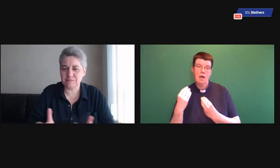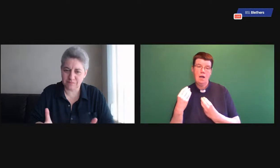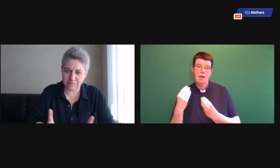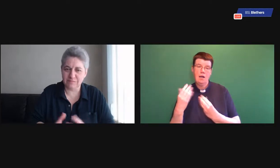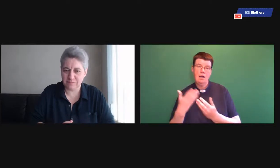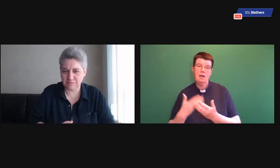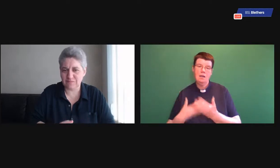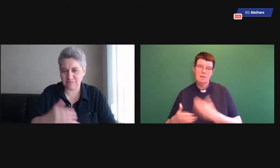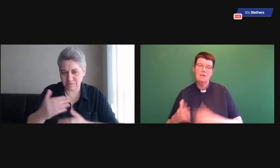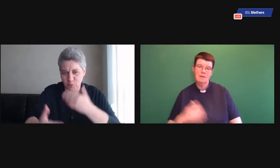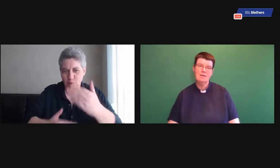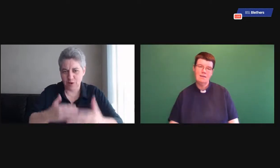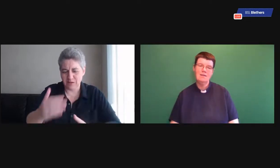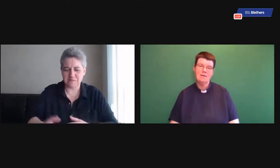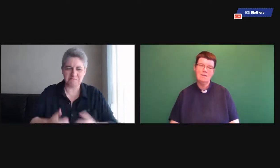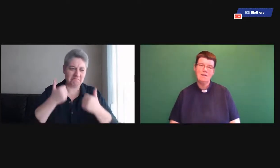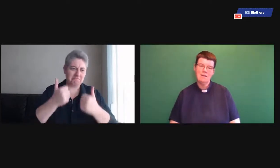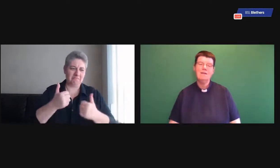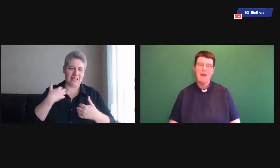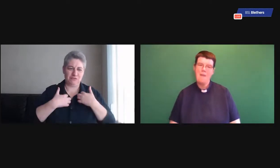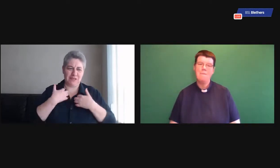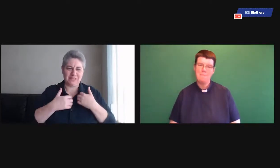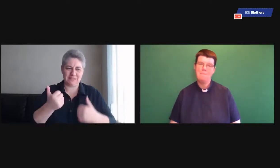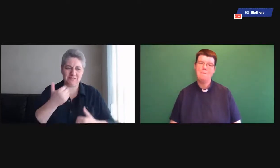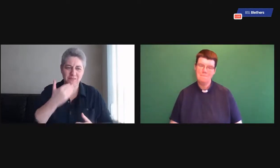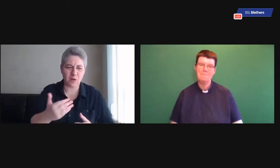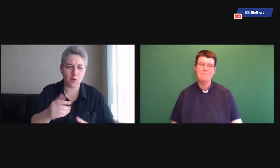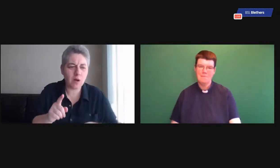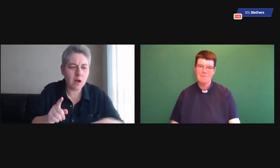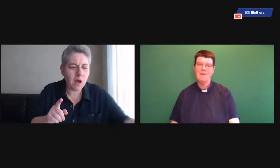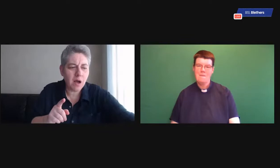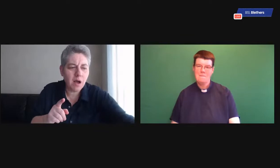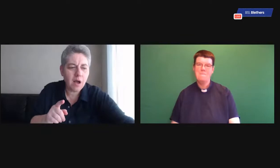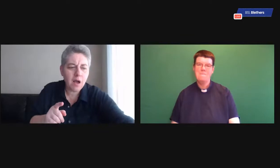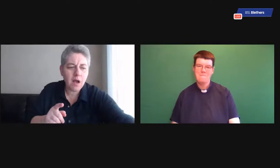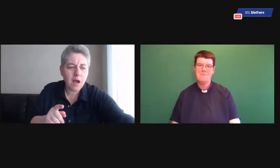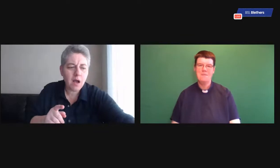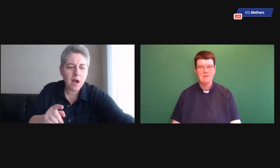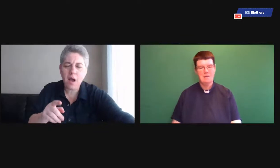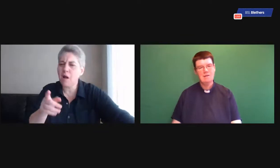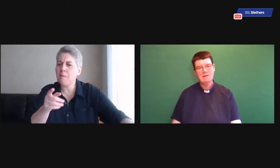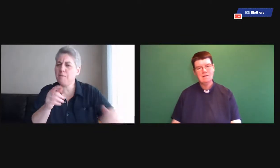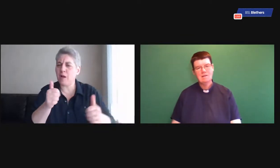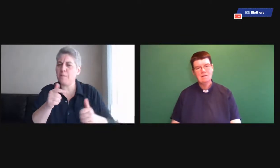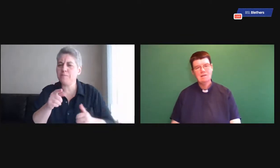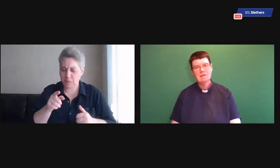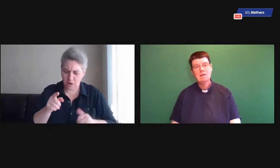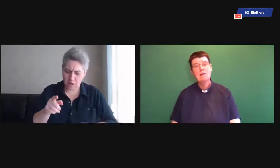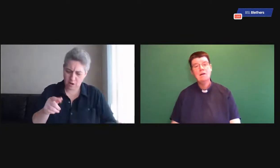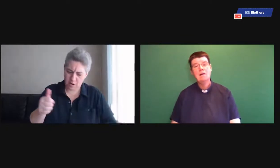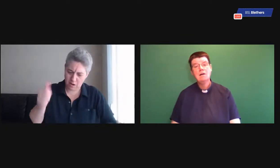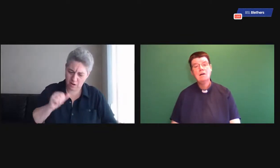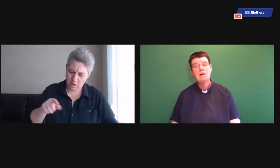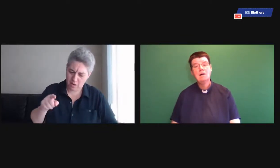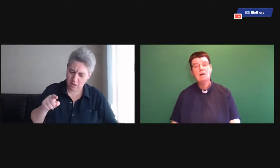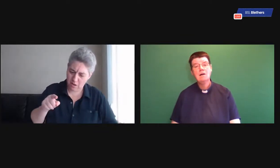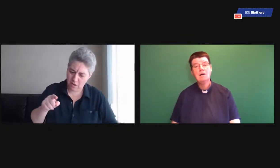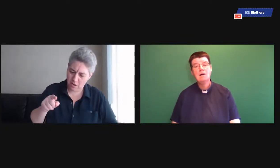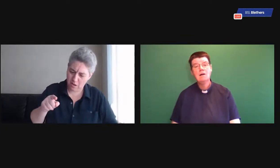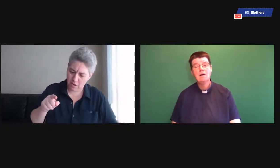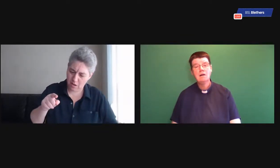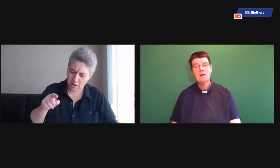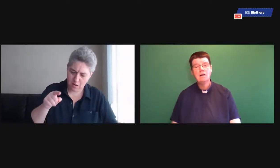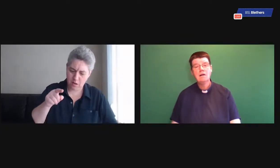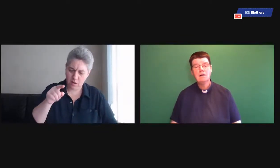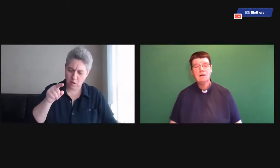can get some feedback. It's not a case of they're wanting the best out from you. And then after that, you can ask people to help you when you're